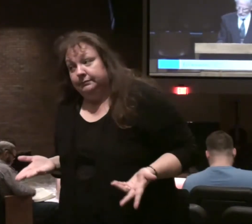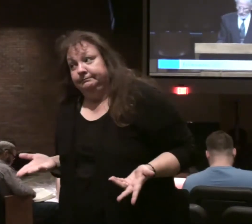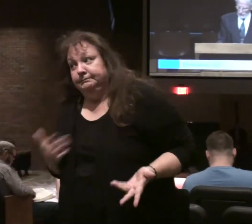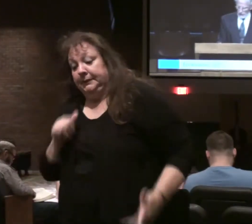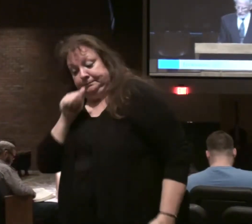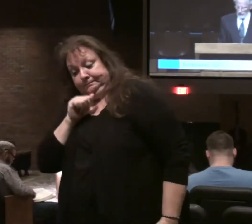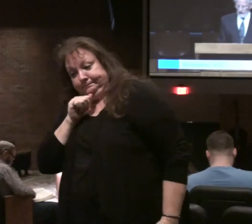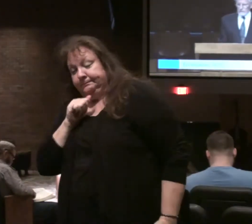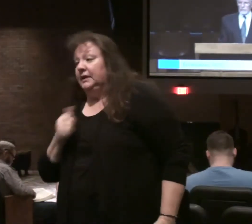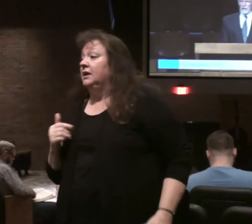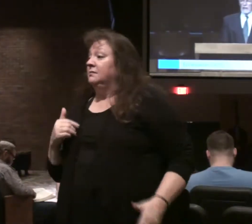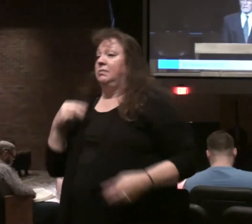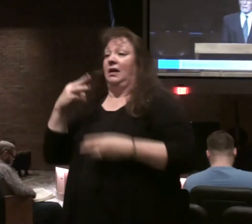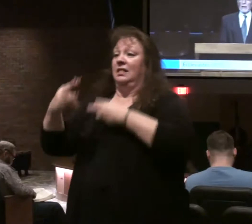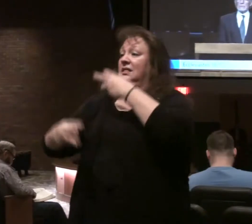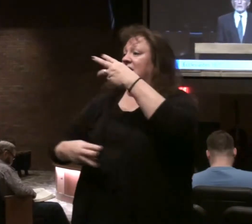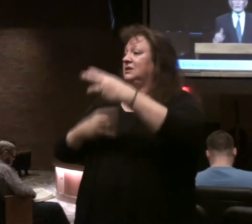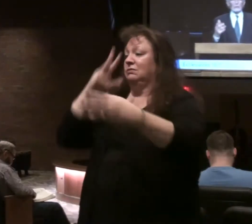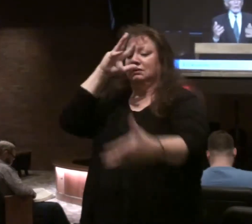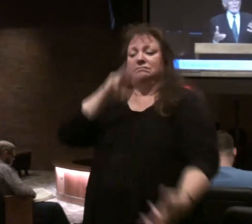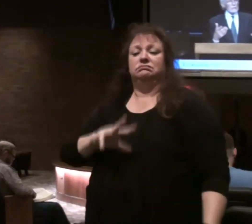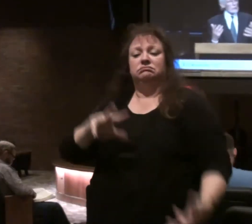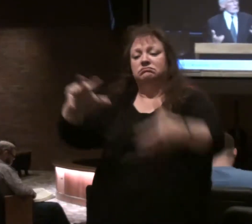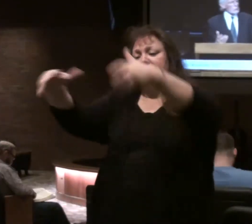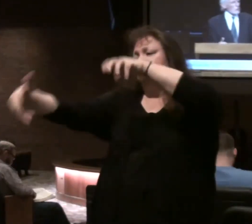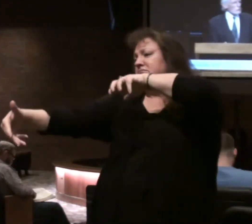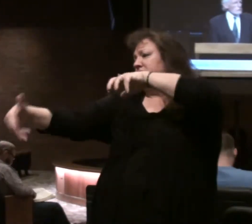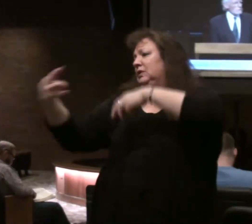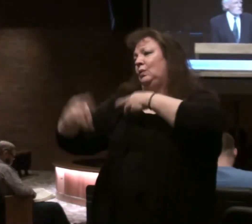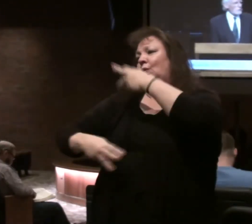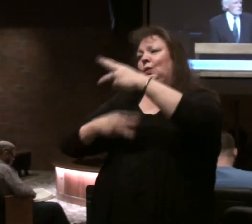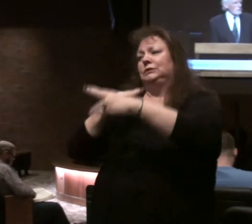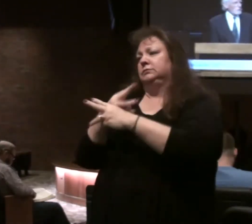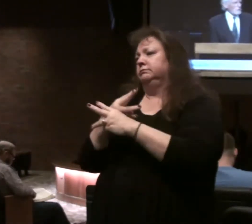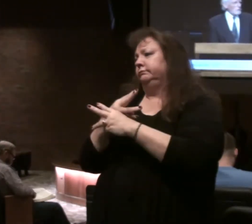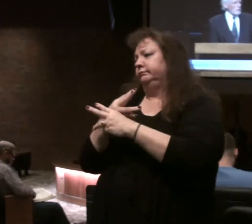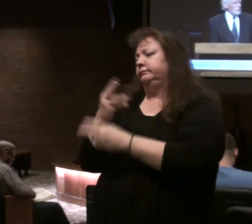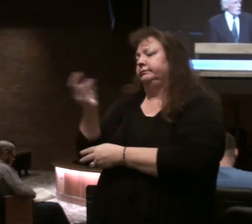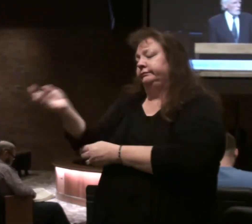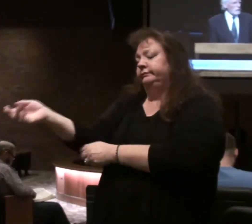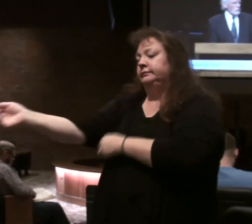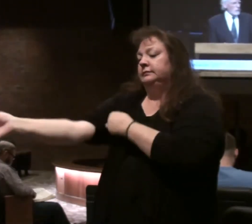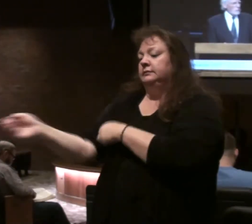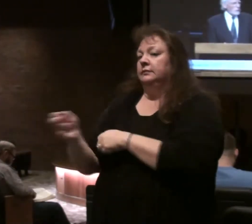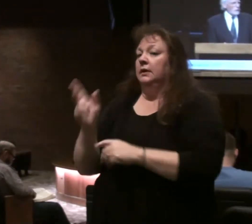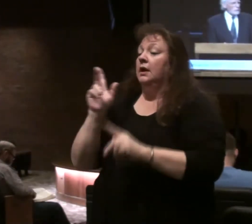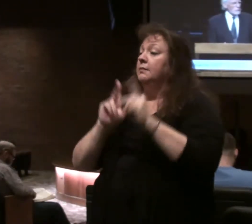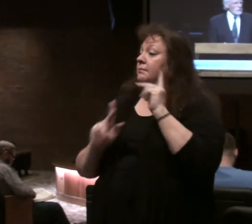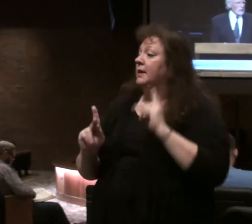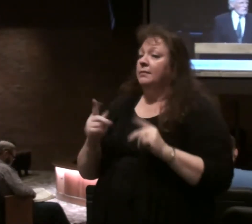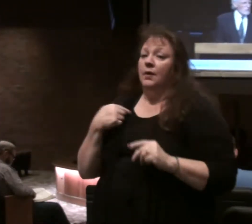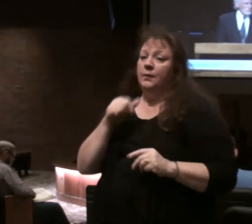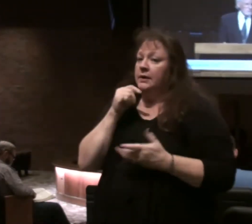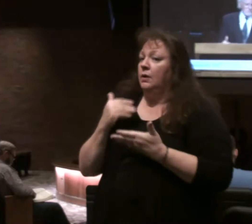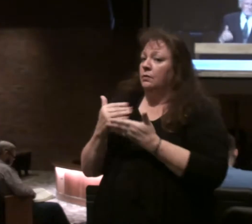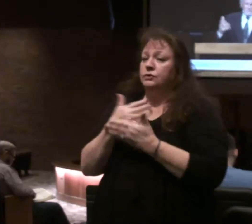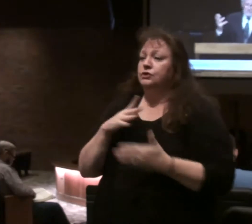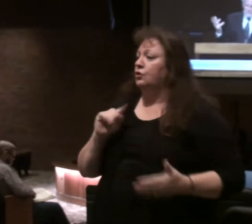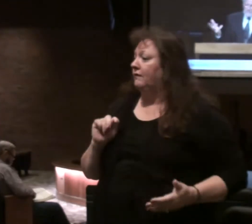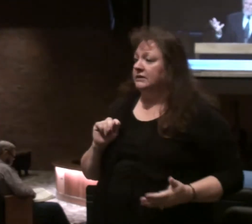So that's it. We live in an unstable, unsure, uncertain world where the people that don't deserve